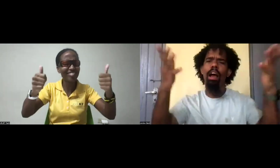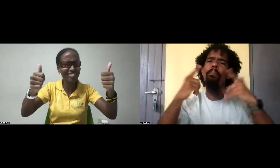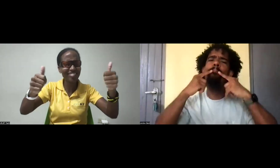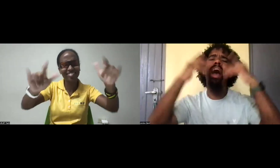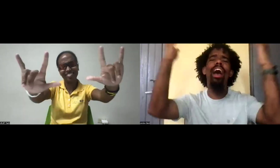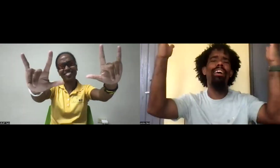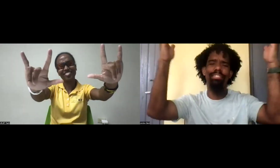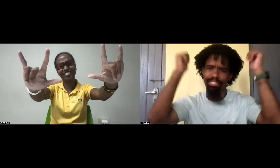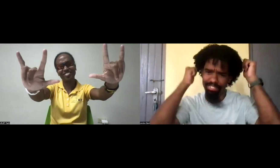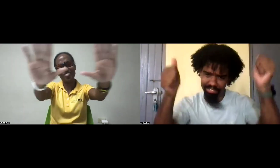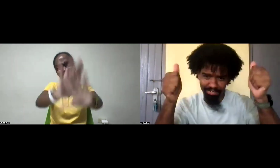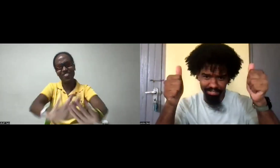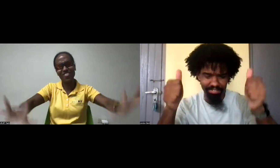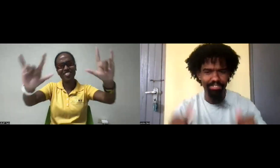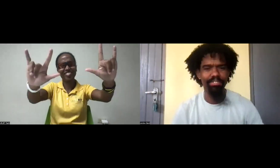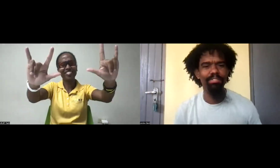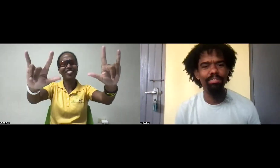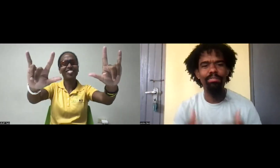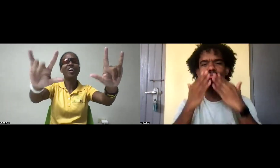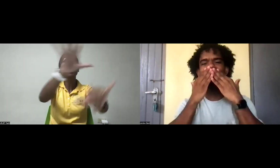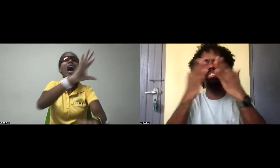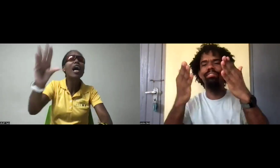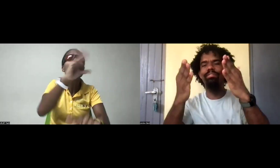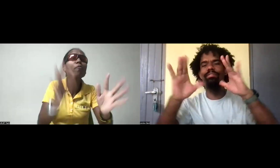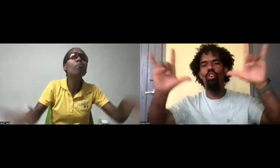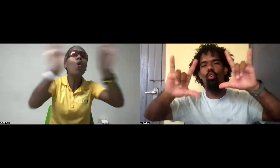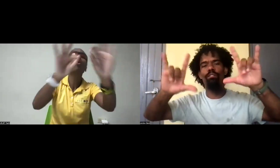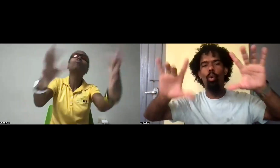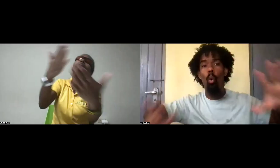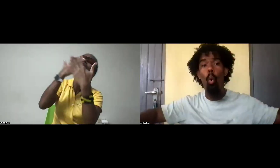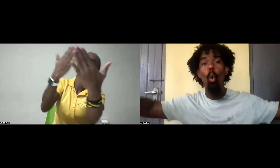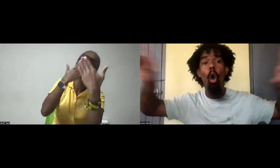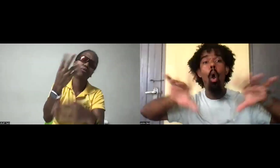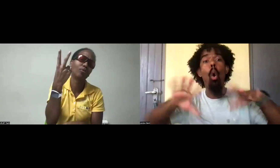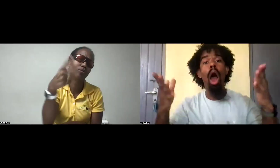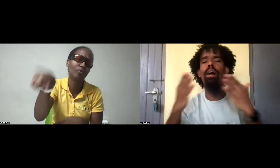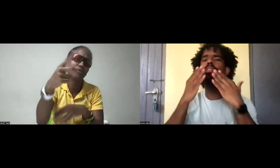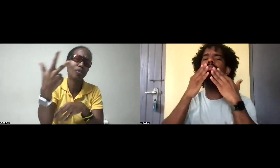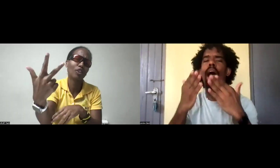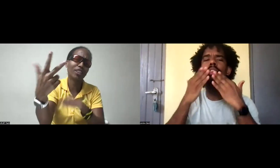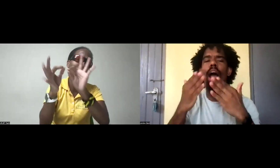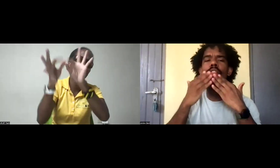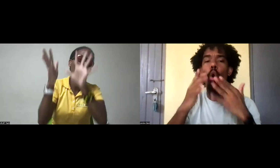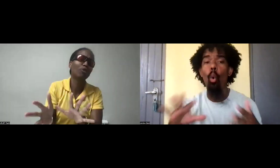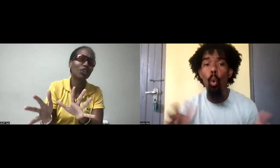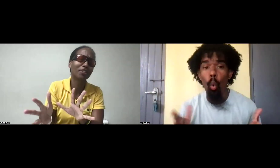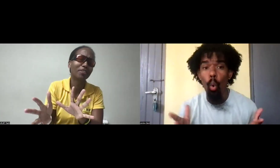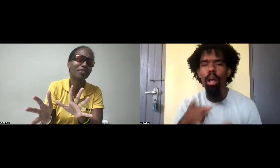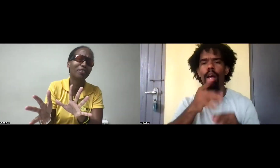movement. We're celebrating that, and we're right. We love that. And also, most importantly, thank you to the